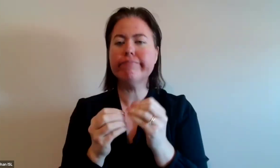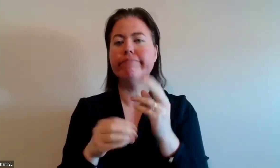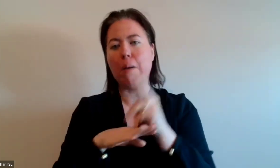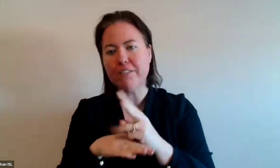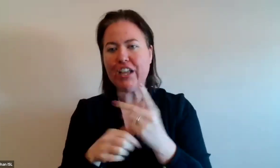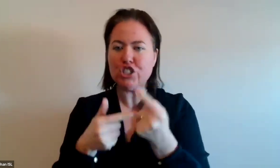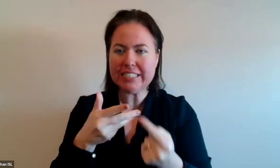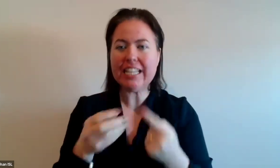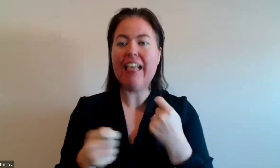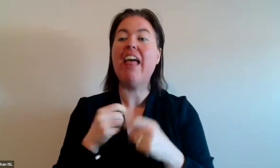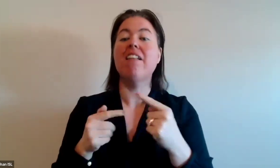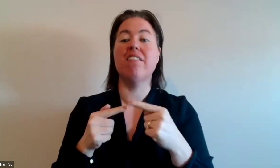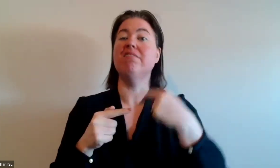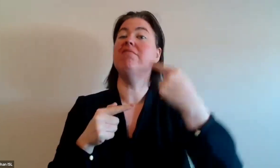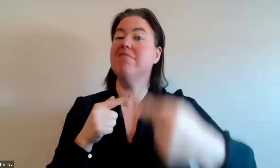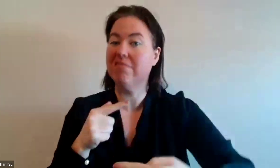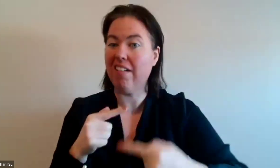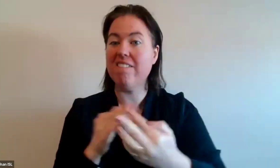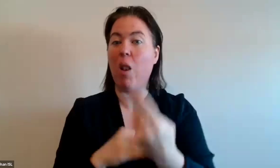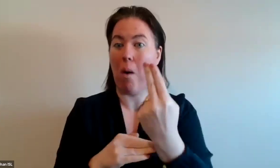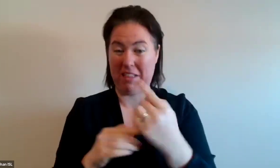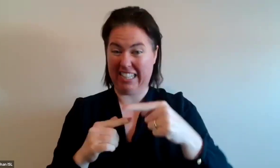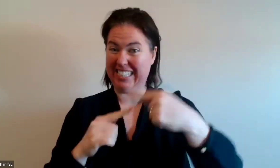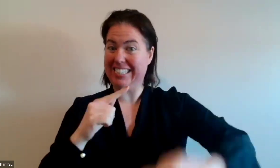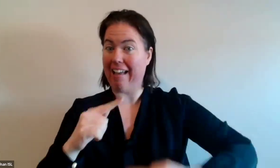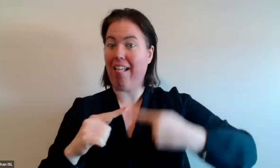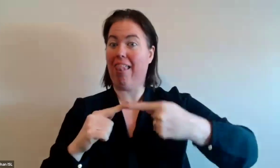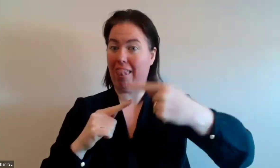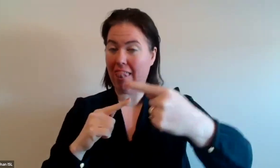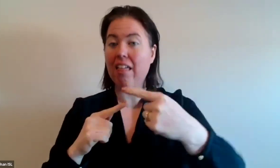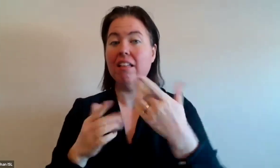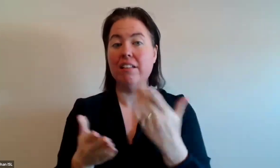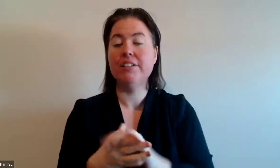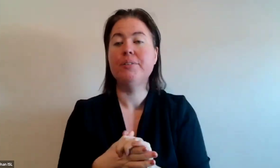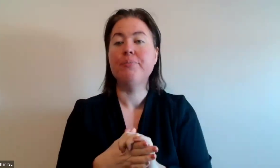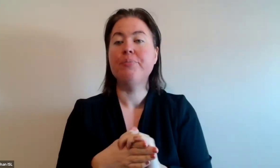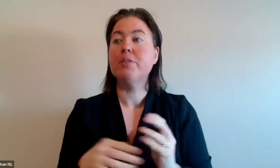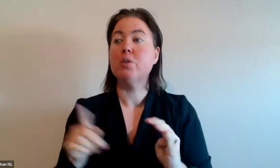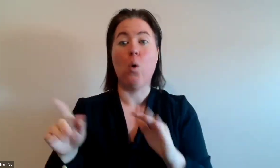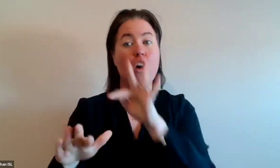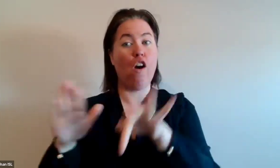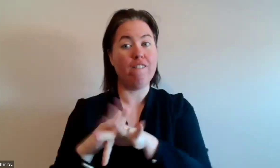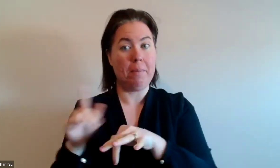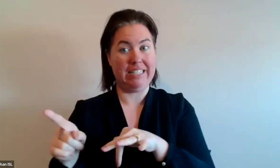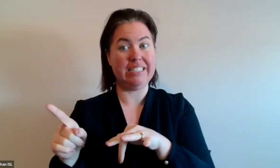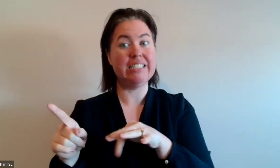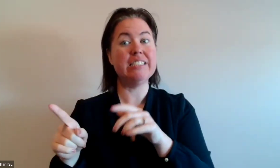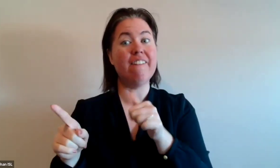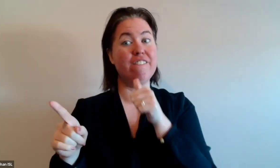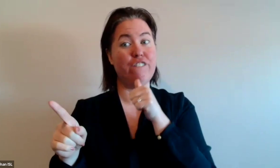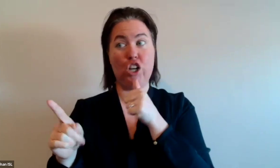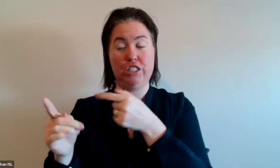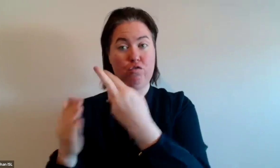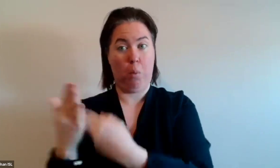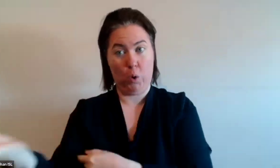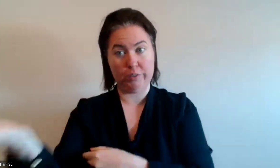process. And that is the reporting cycle when the governments give their first state party report, and